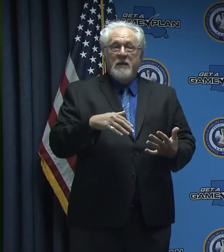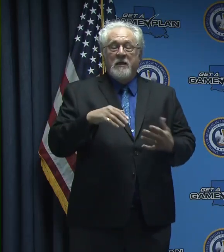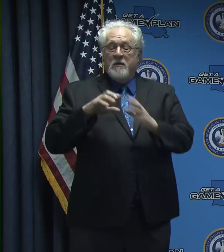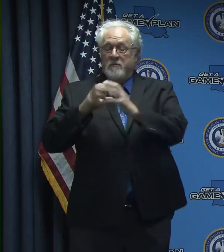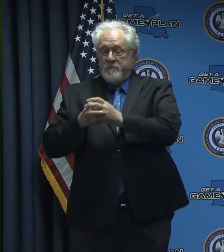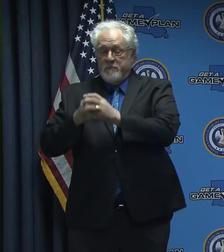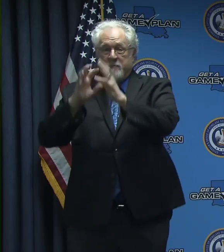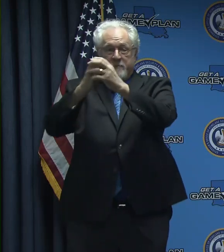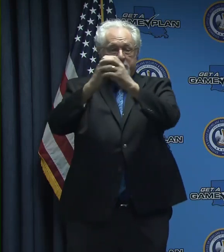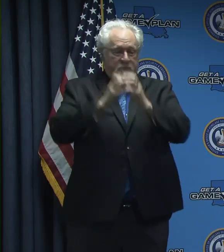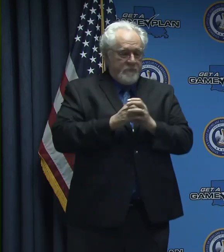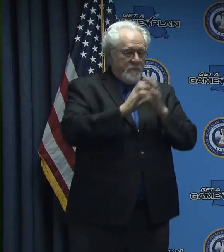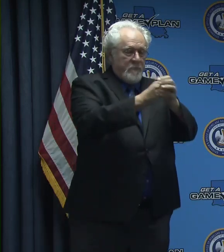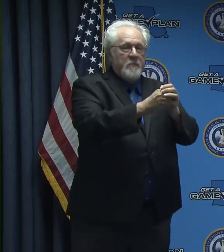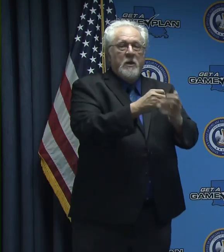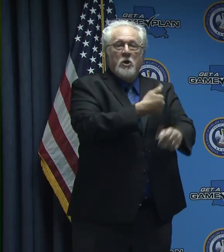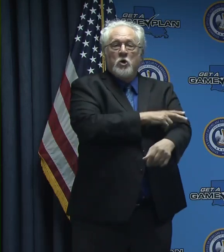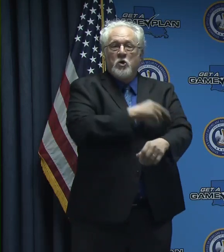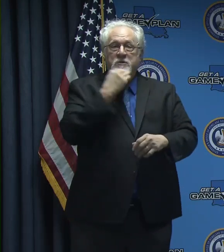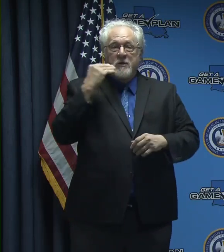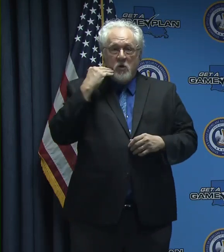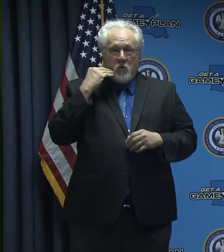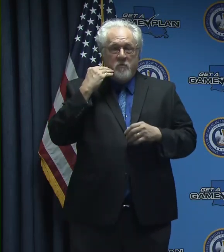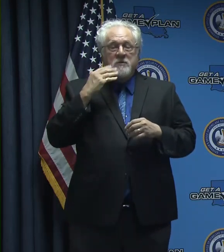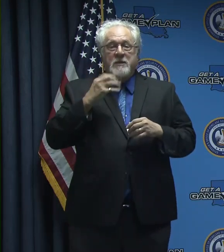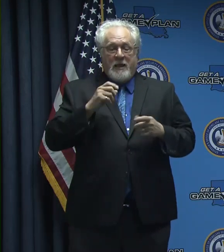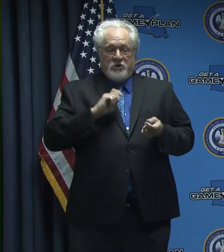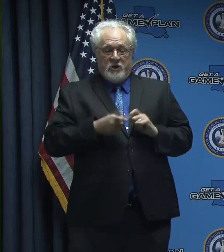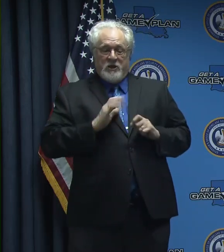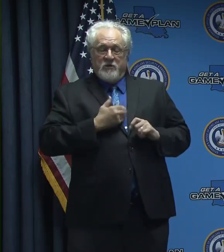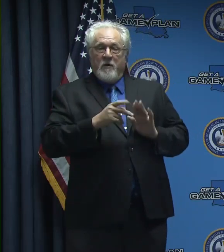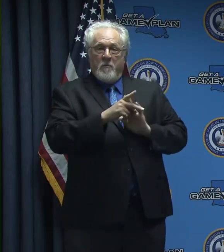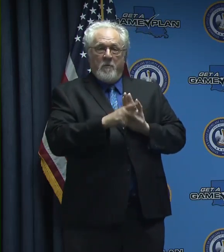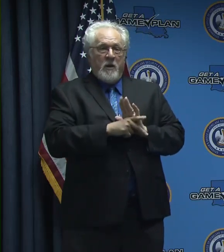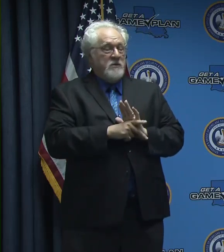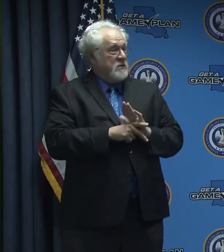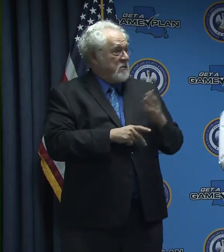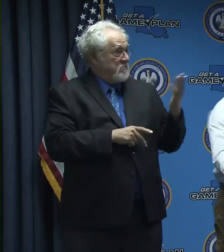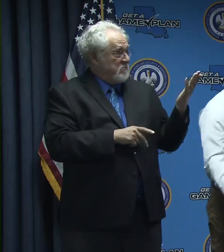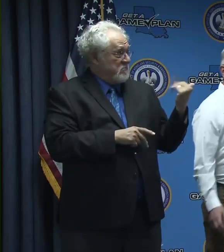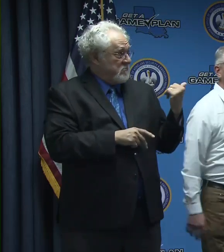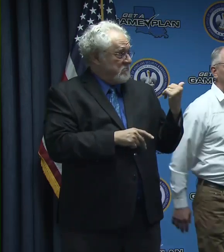clusters and was involved in the change in our policy, so I'm going to ask you to come up.